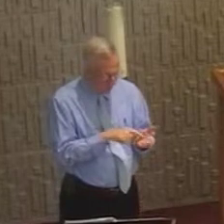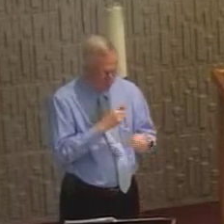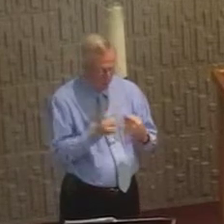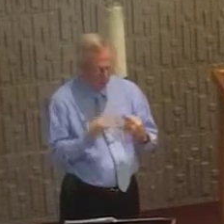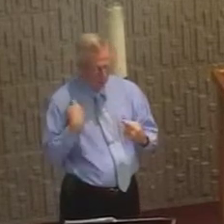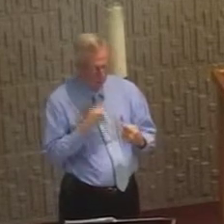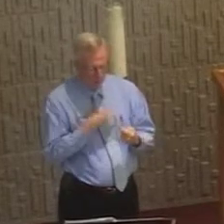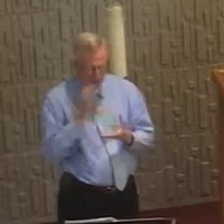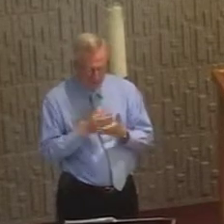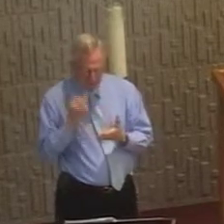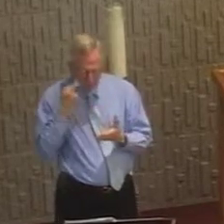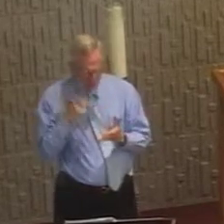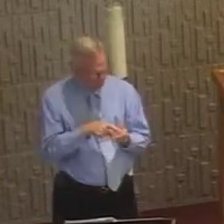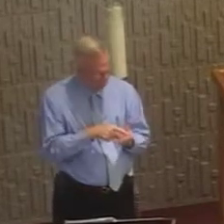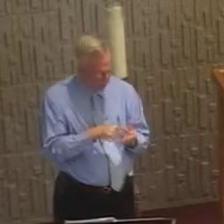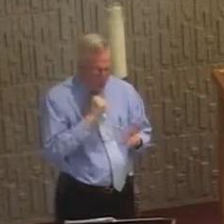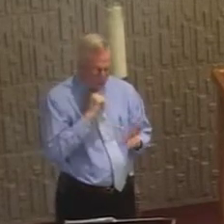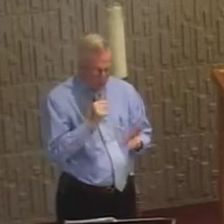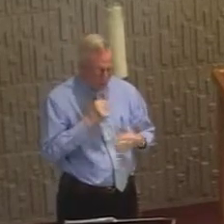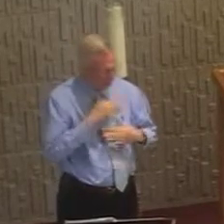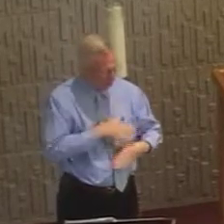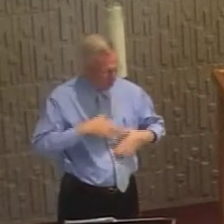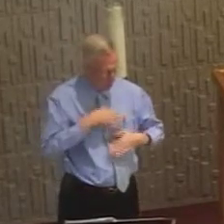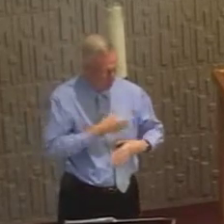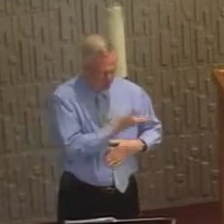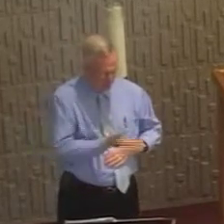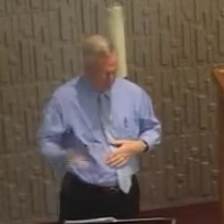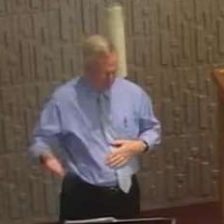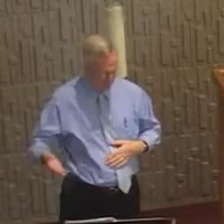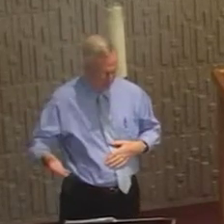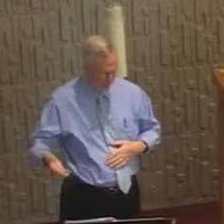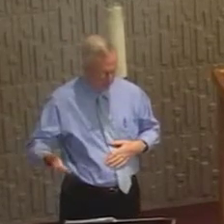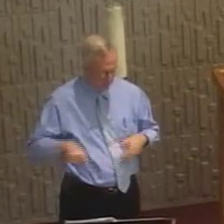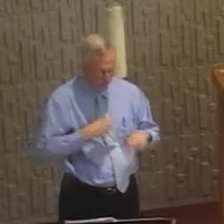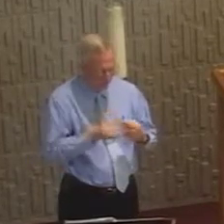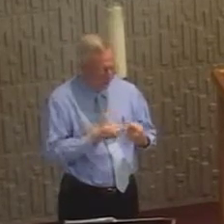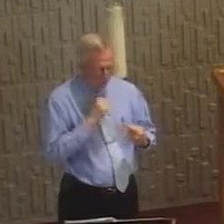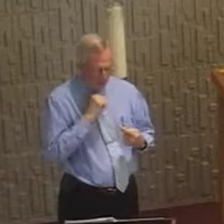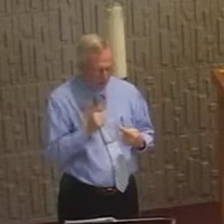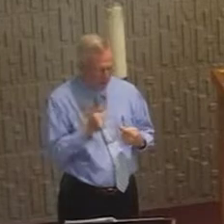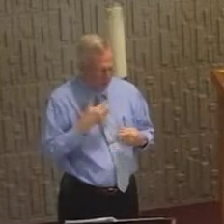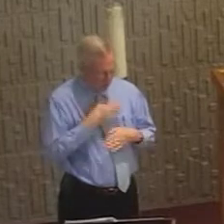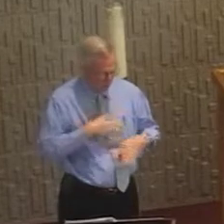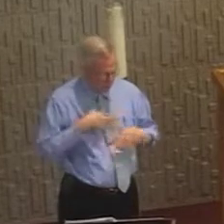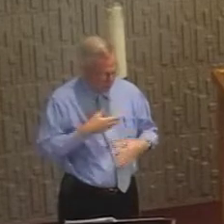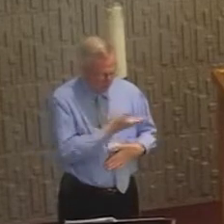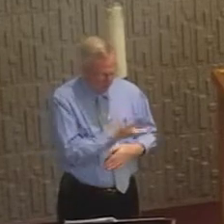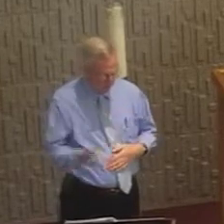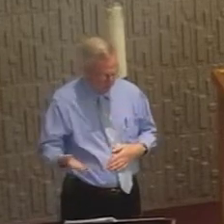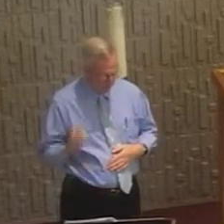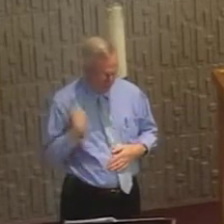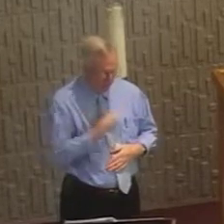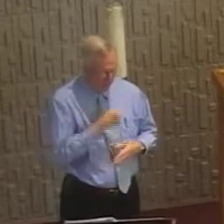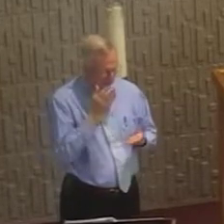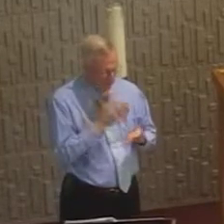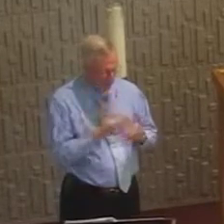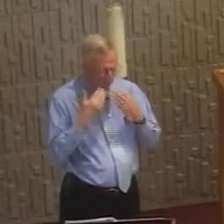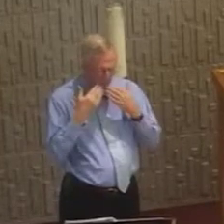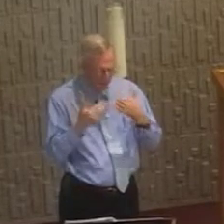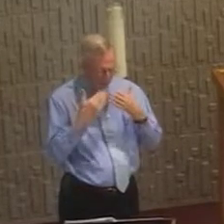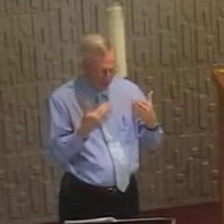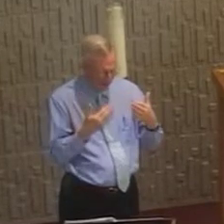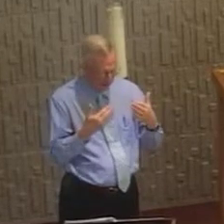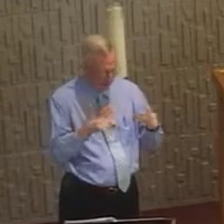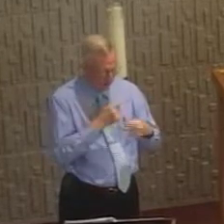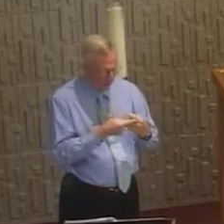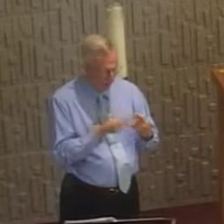we quit appreciating. When we quit appreciating, we stop thanking. And when we stop